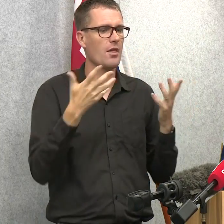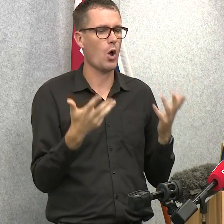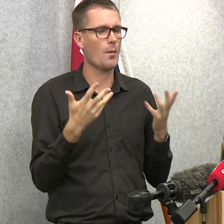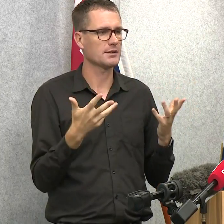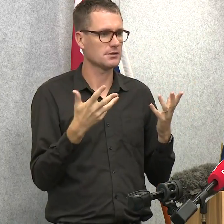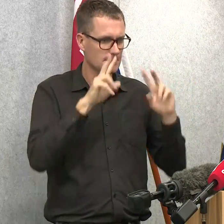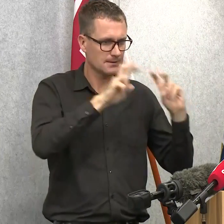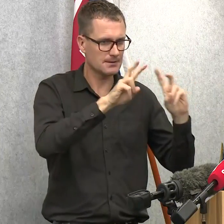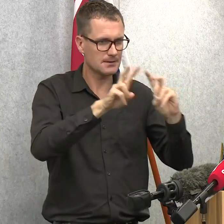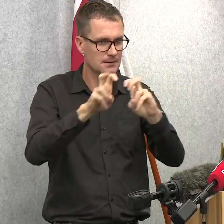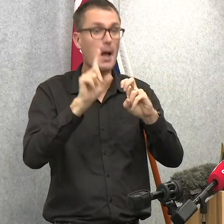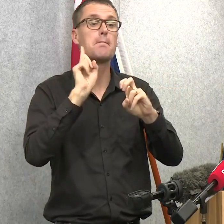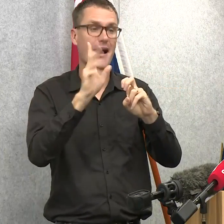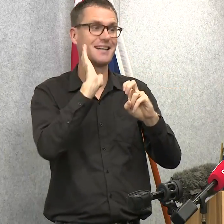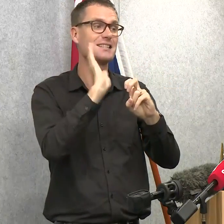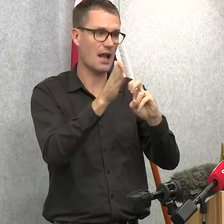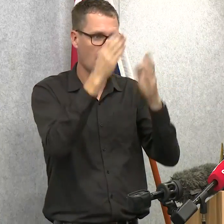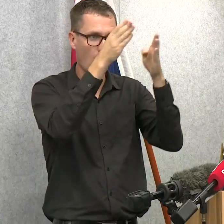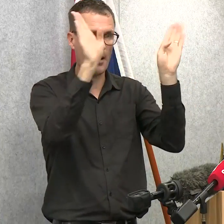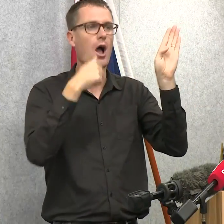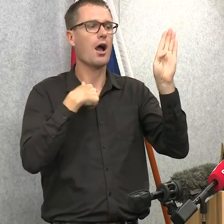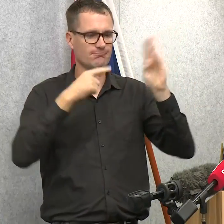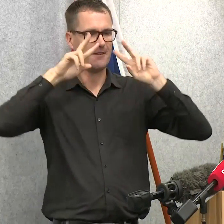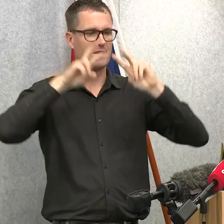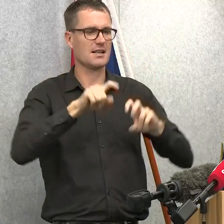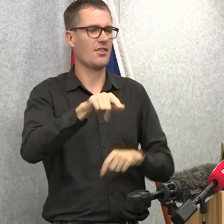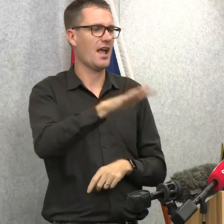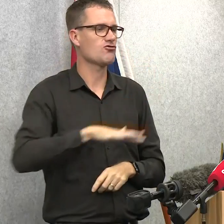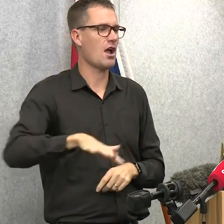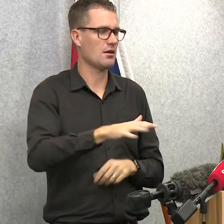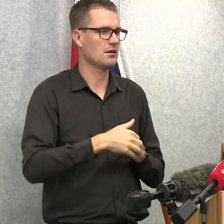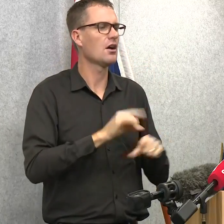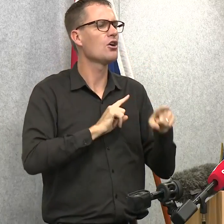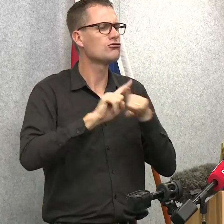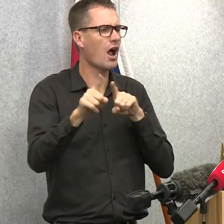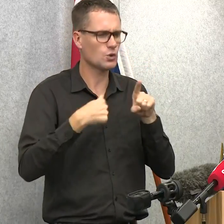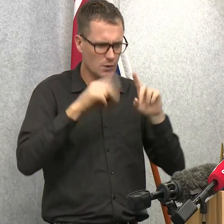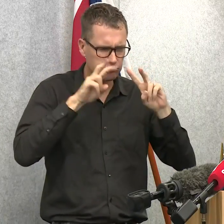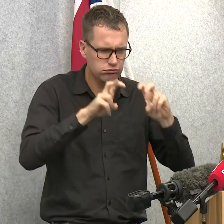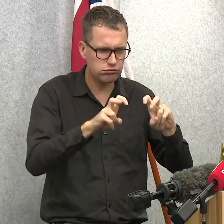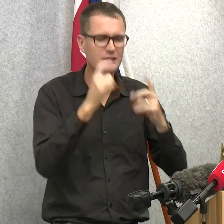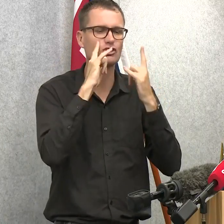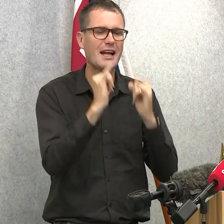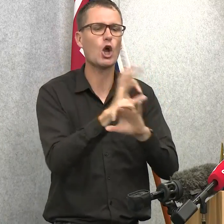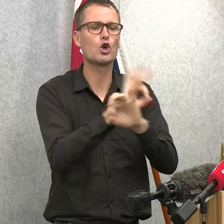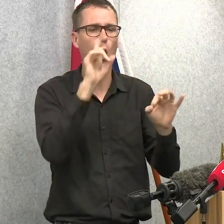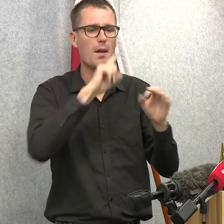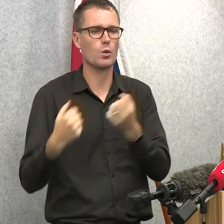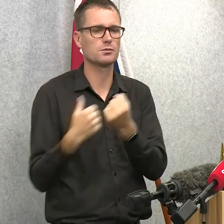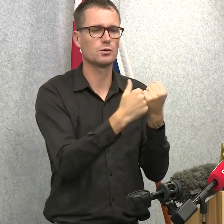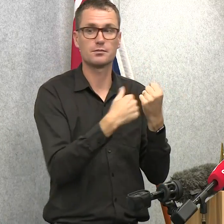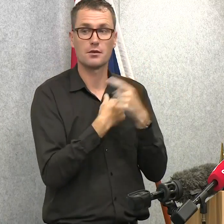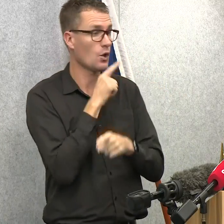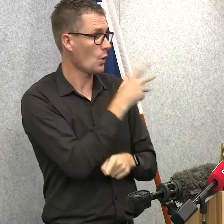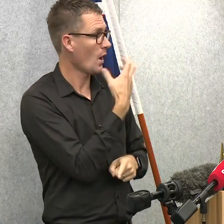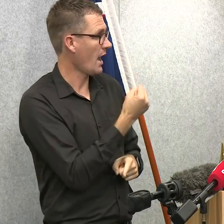it's still a major part of our investigation, more to eliminate what you're asking about. Do you have enough evidence now to lay more charges